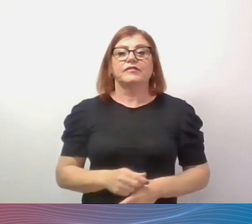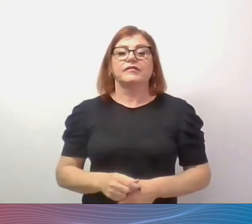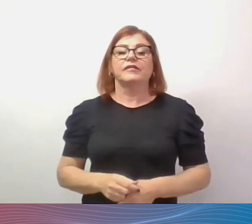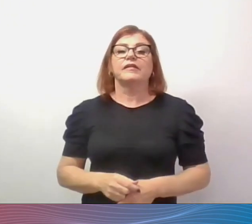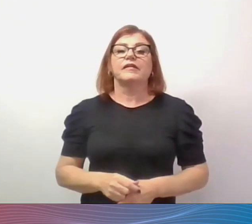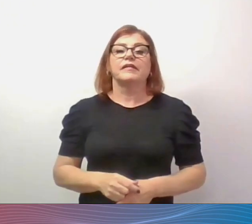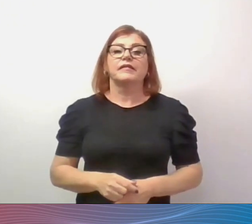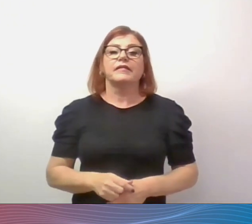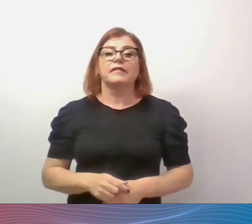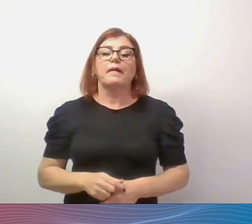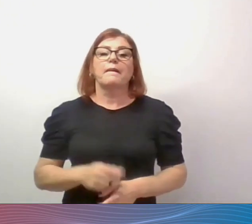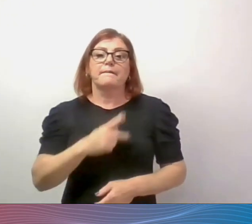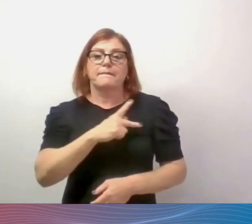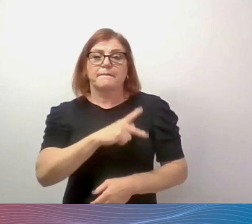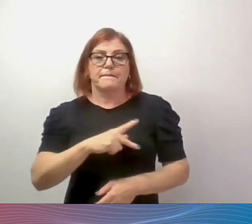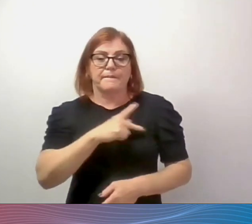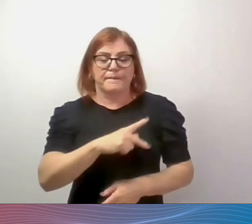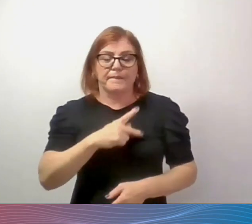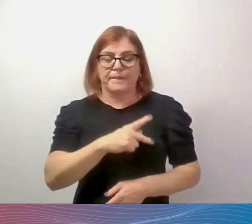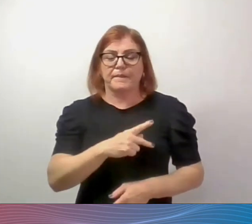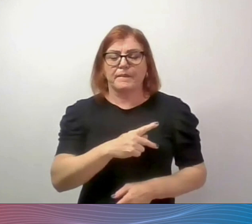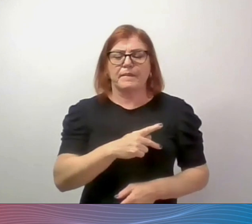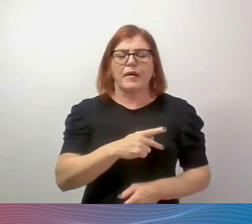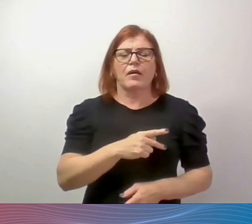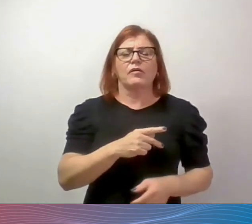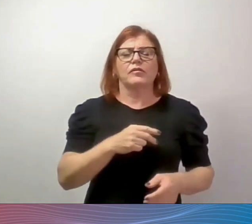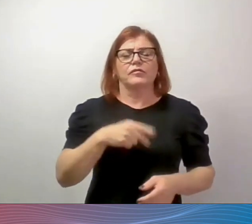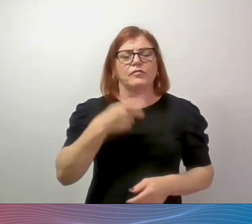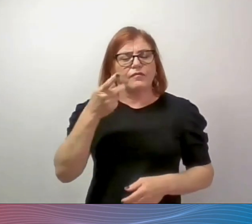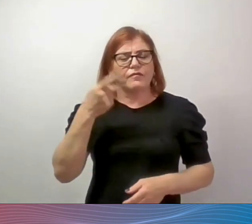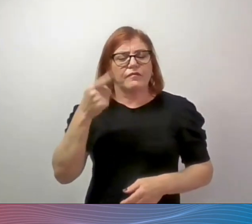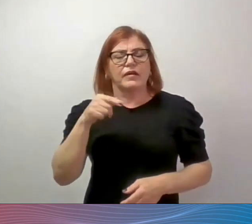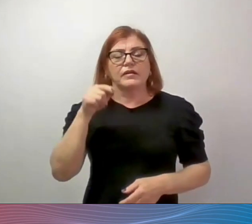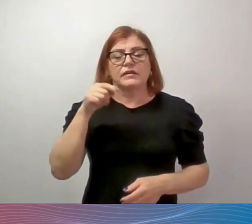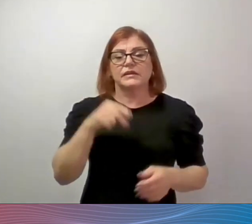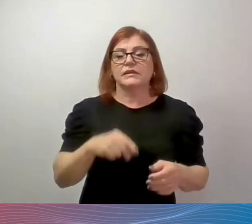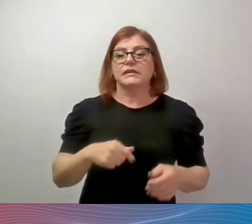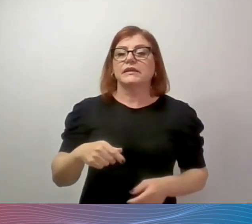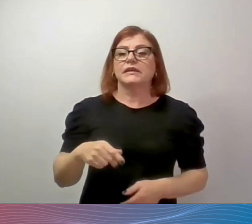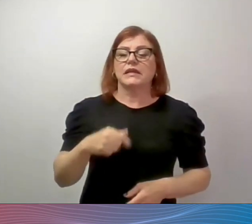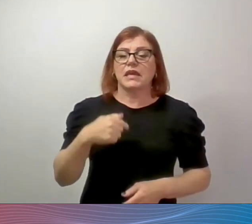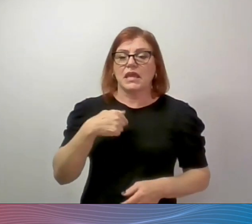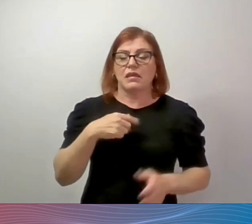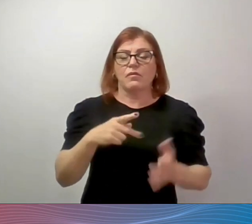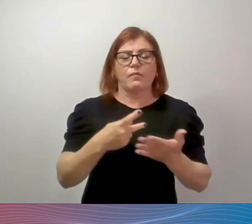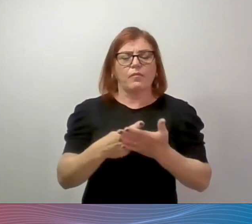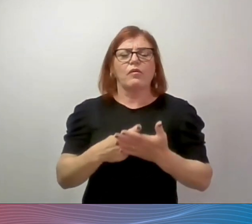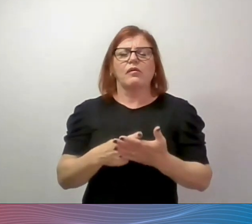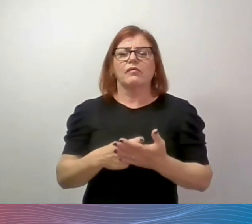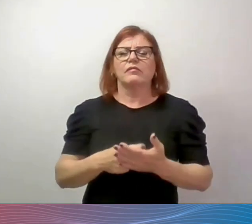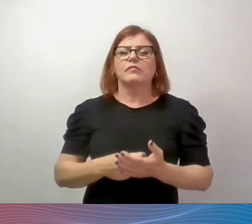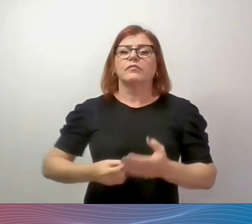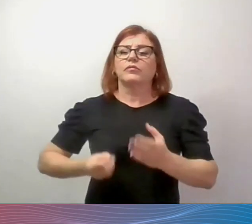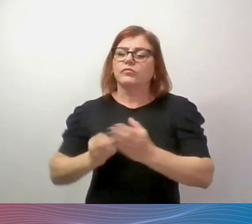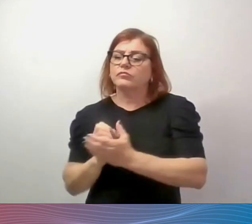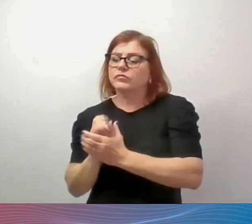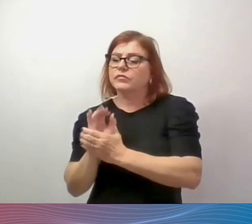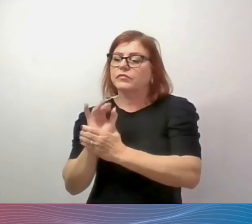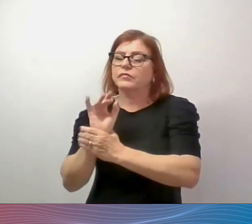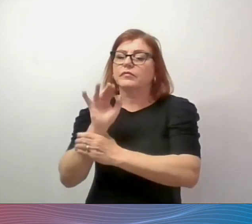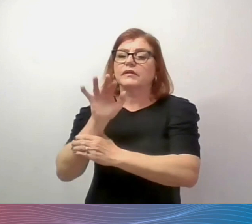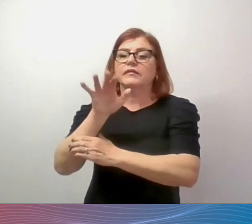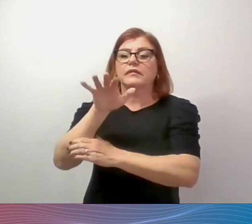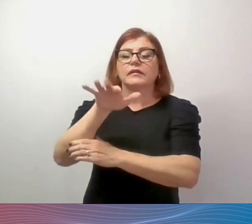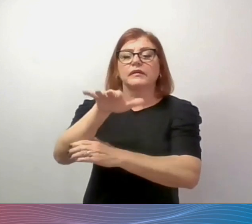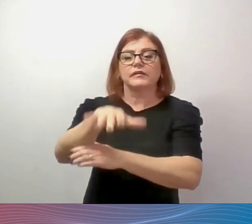o dispensador da graça de Deus. Verse 2 says that Paul is the dispenser of the grace of God. E o